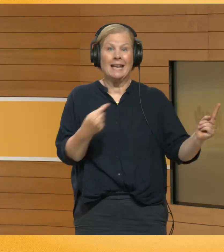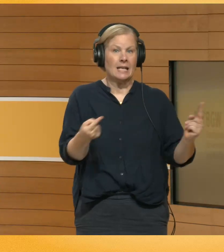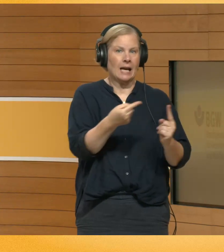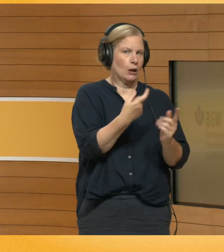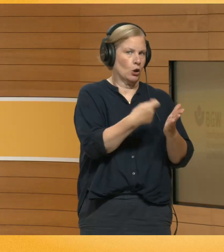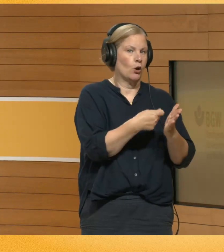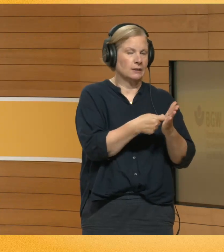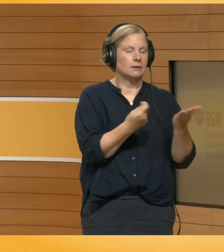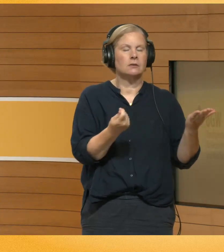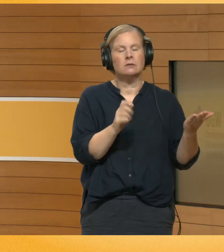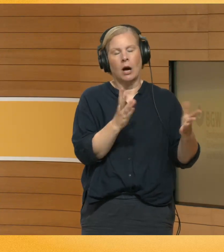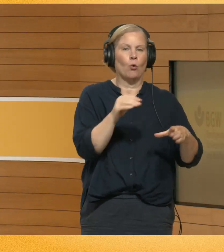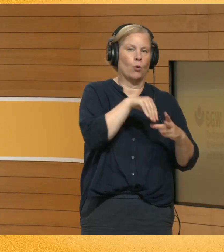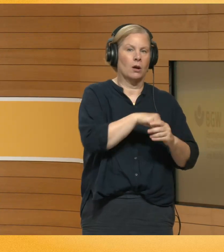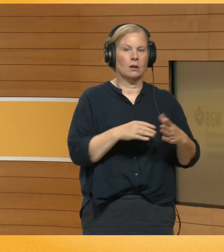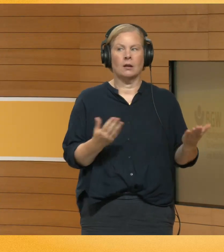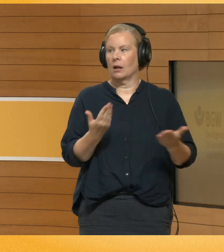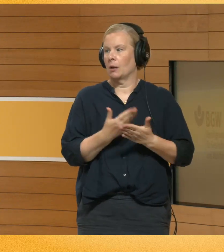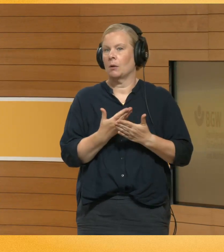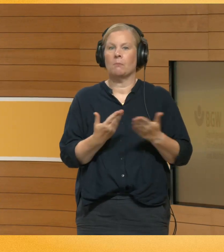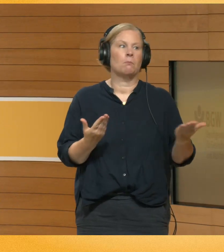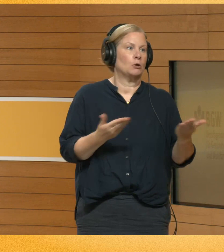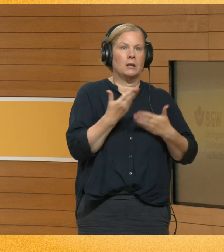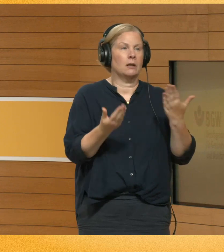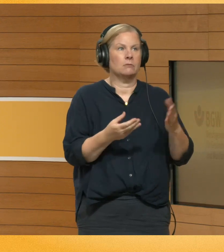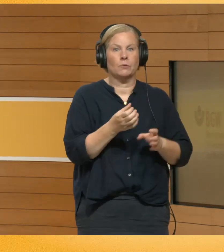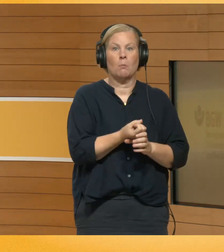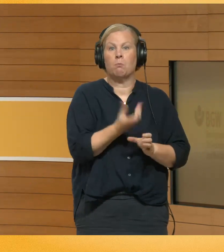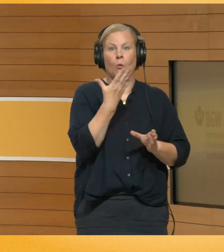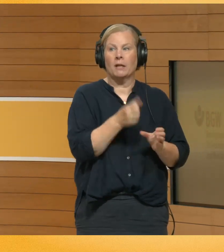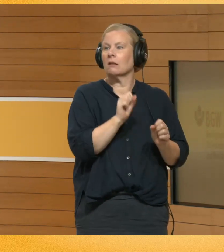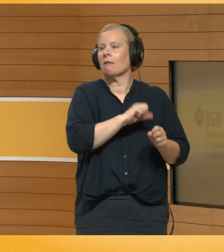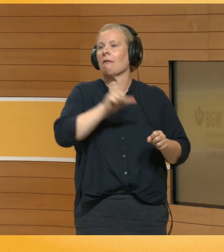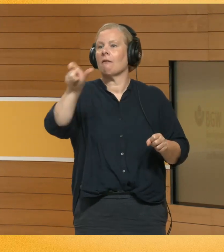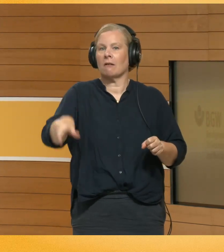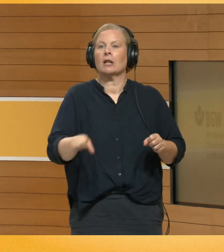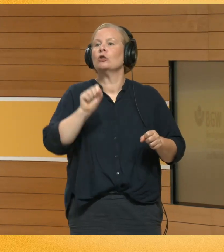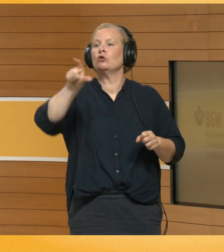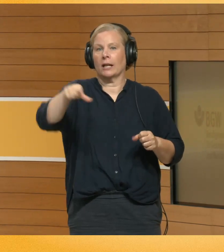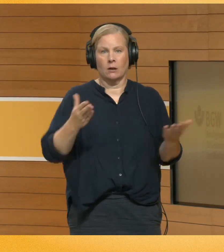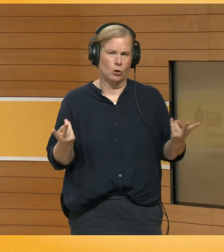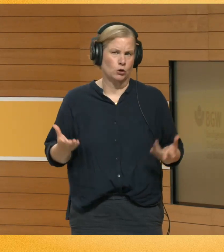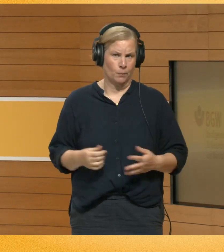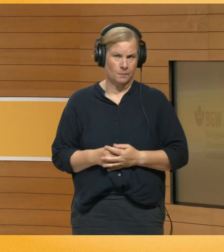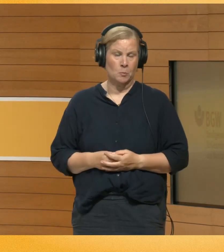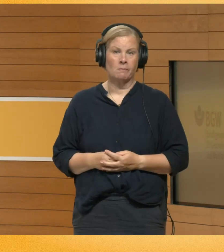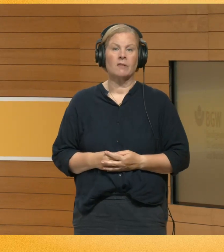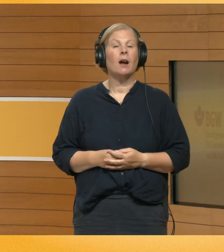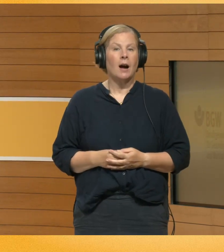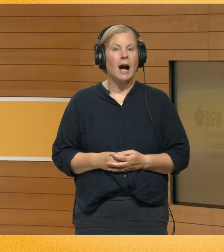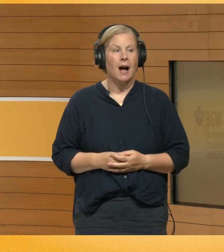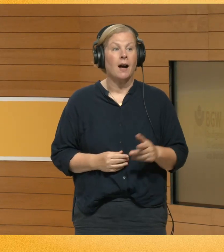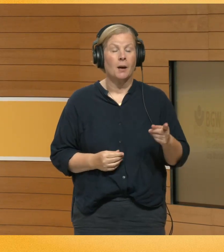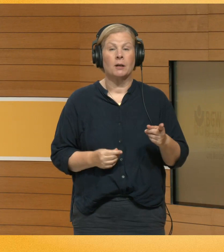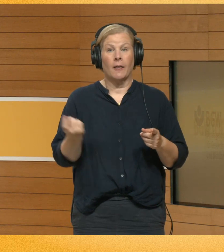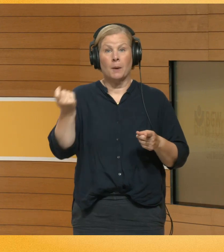also indirect costs. So even the bunch of flowers that might be sent home, but it's a lot